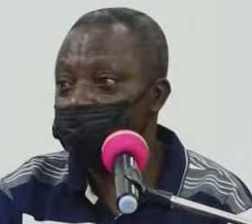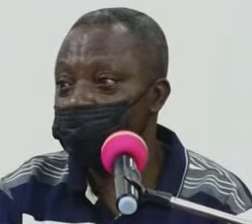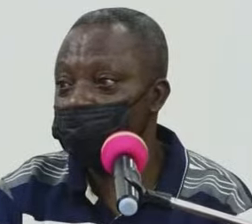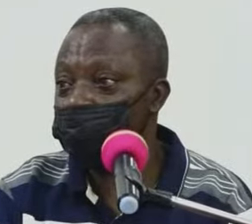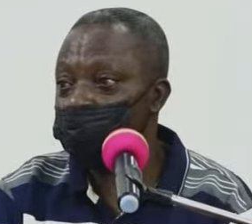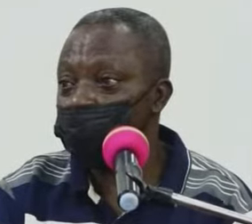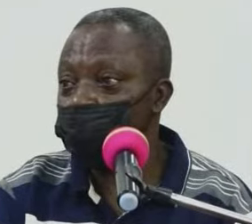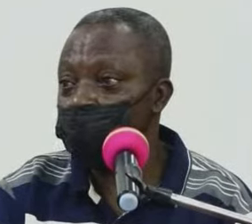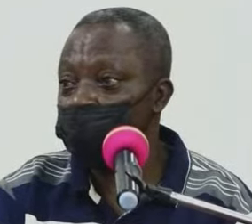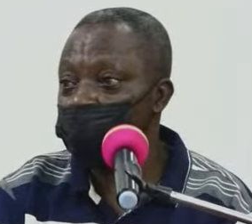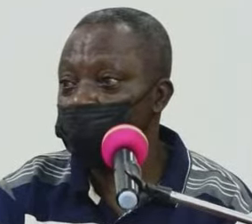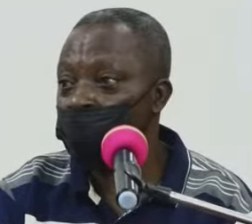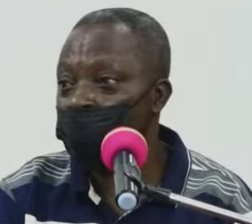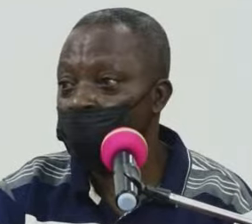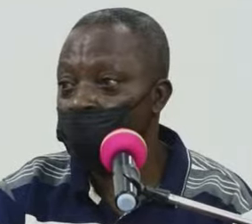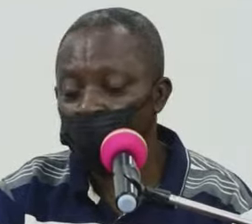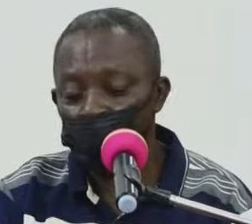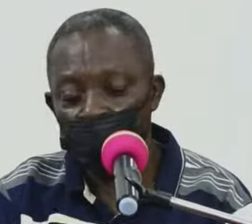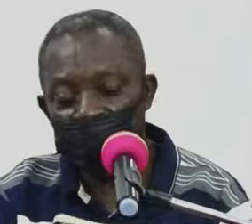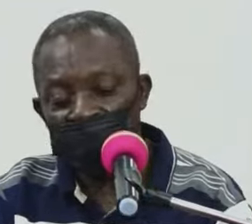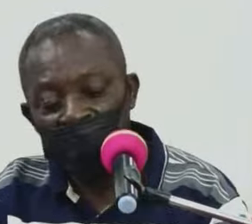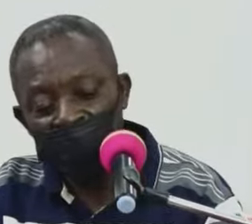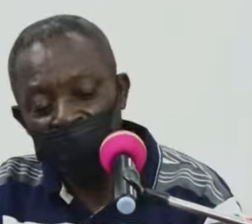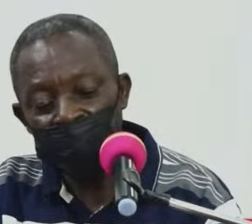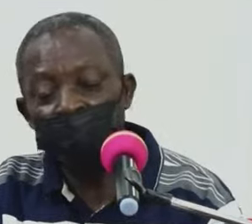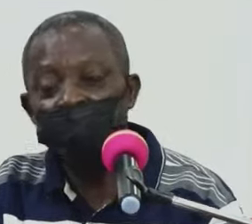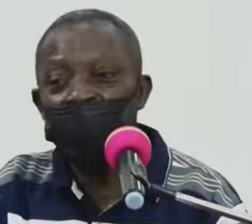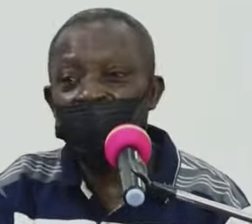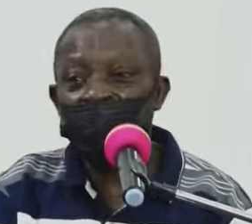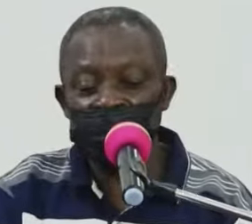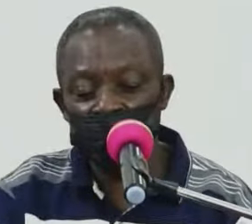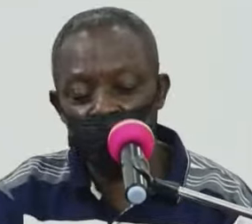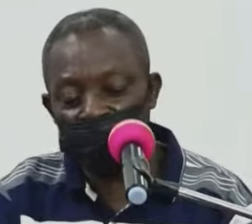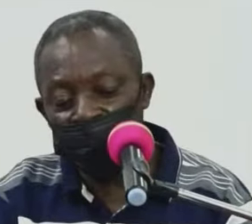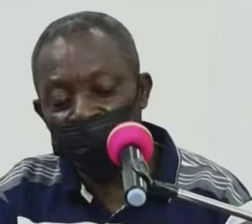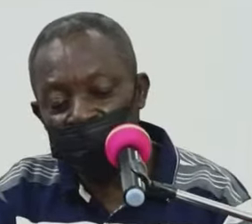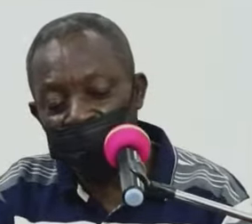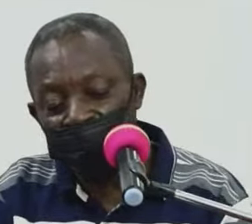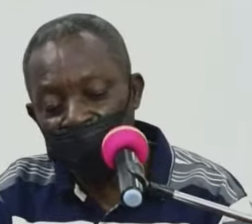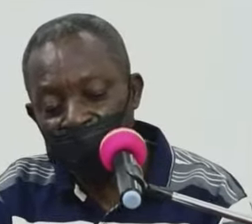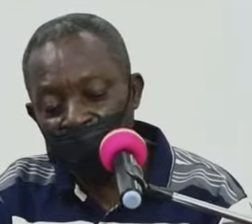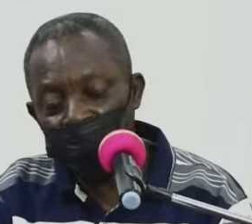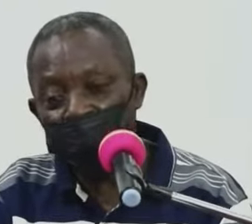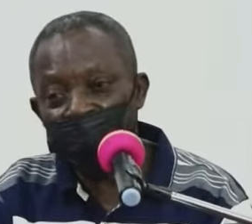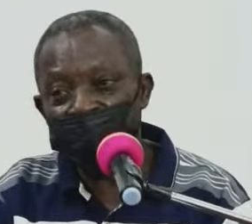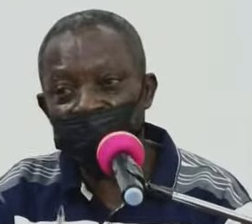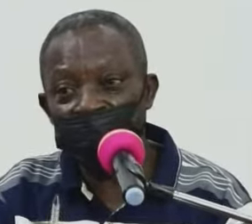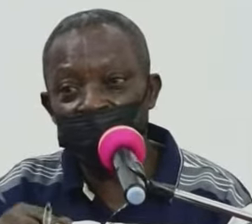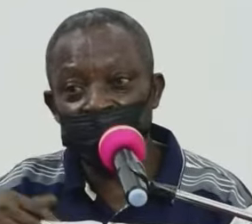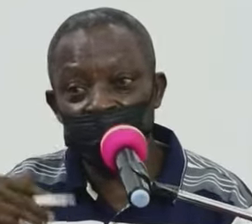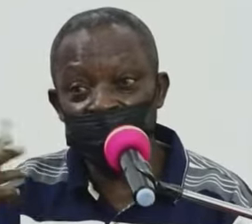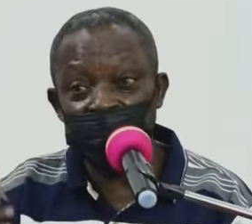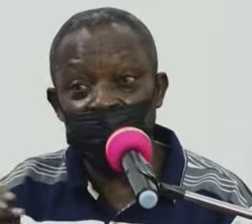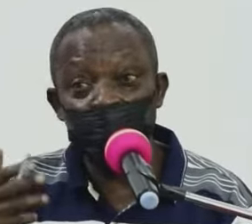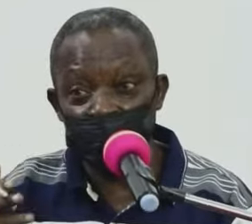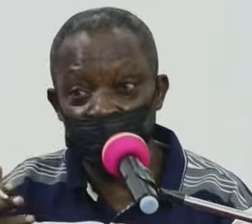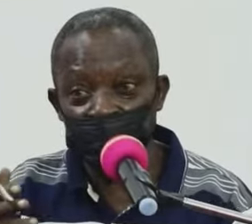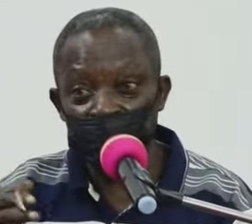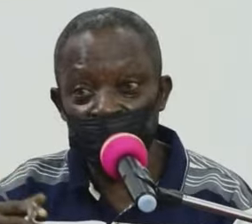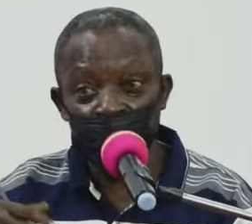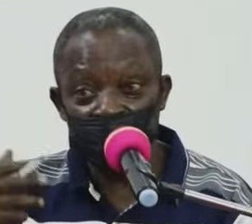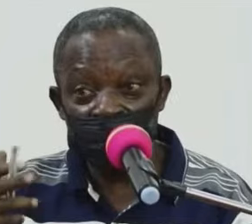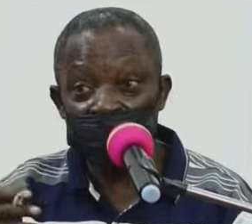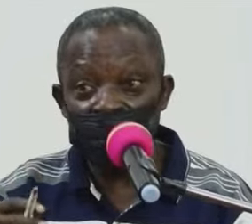a type of grass. Oh, okay. And then my third question, the tree stumps are